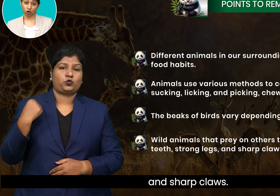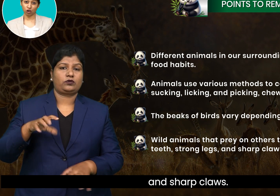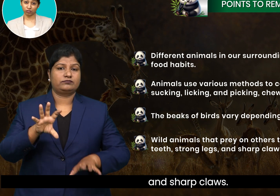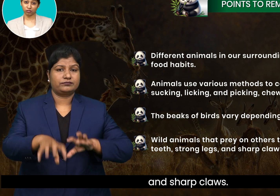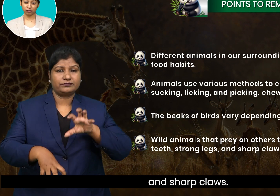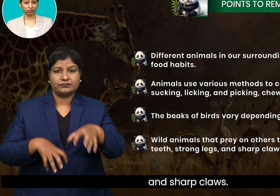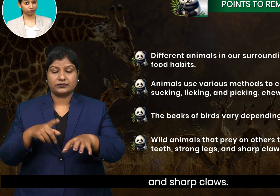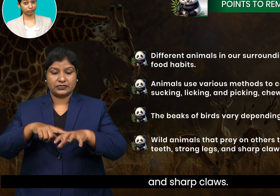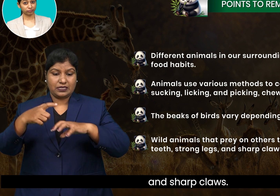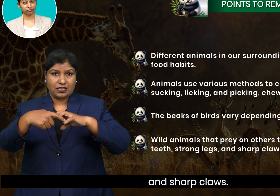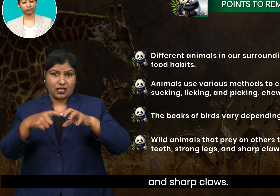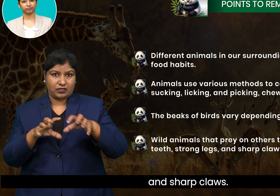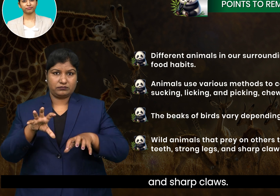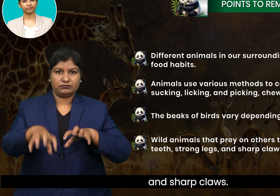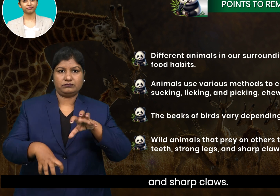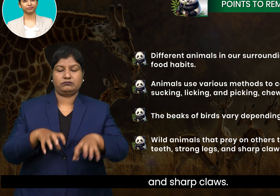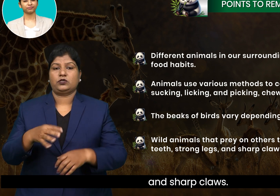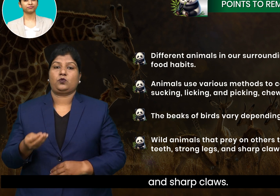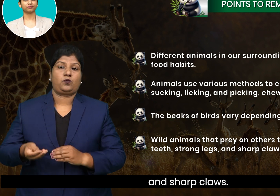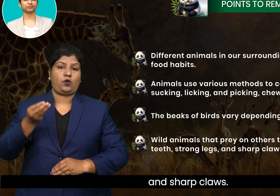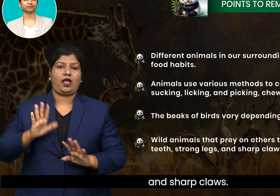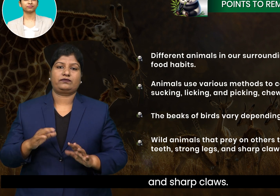sharp claws.